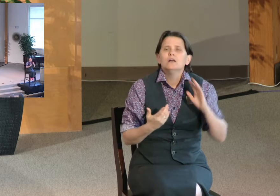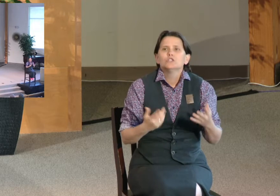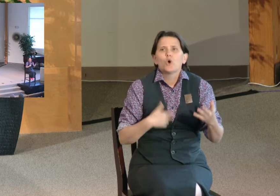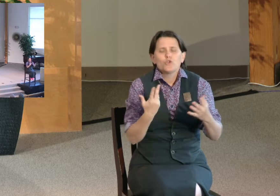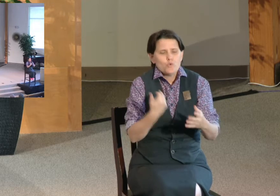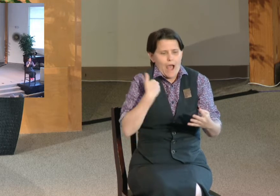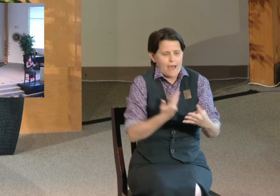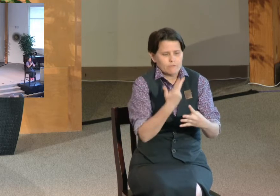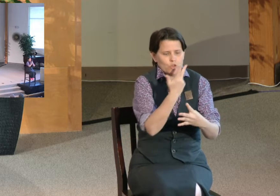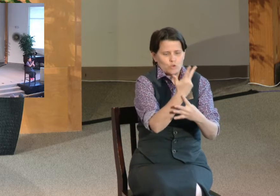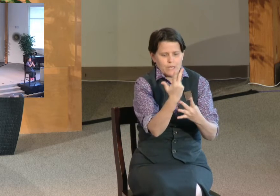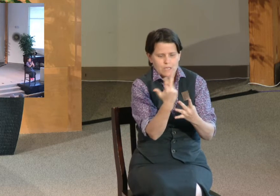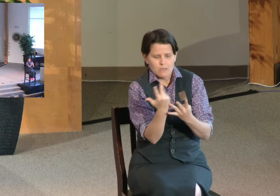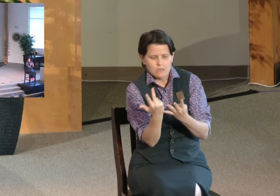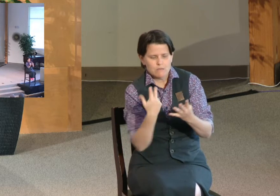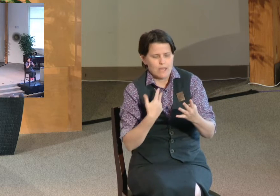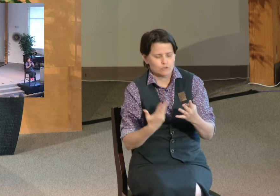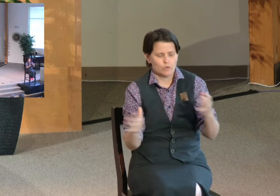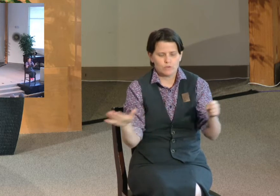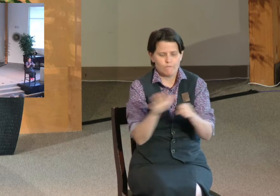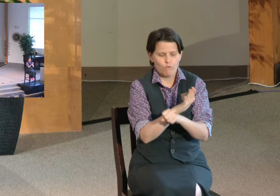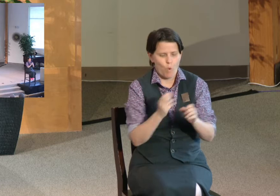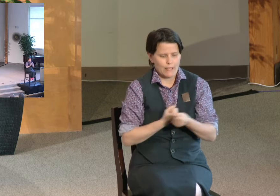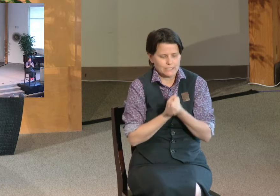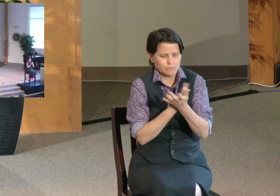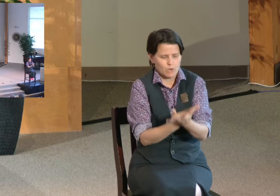then the two bipolar shadow expressions on the base.